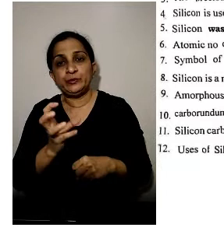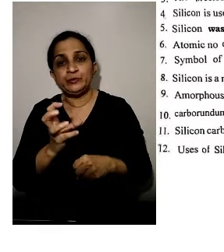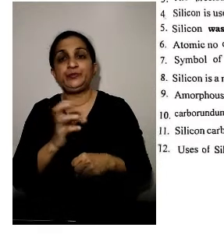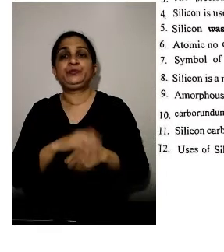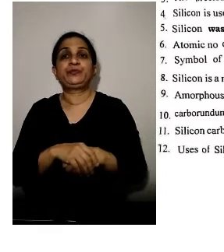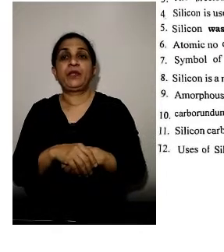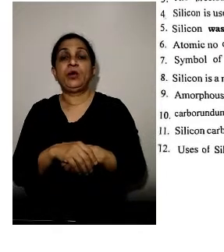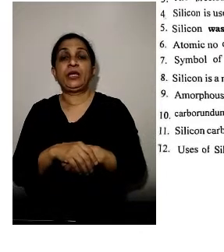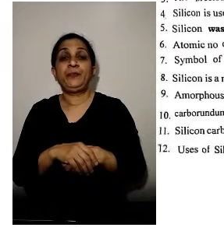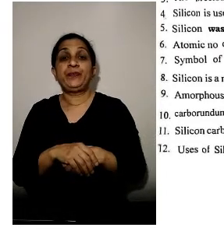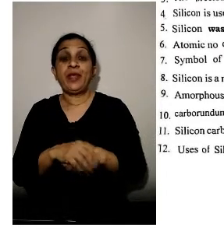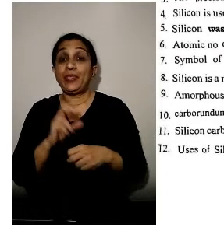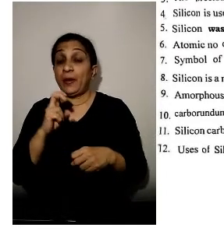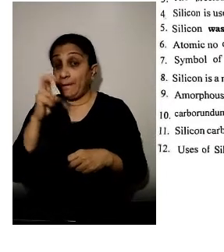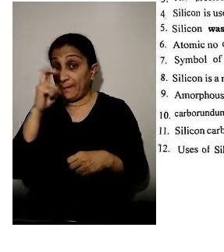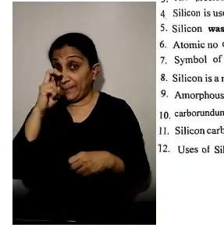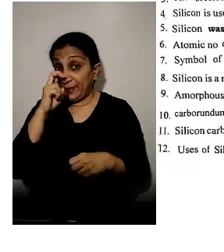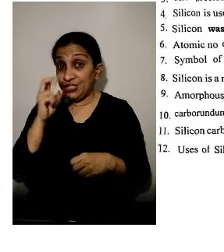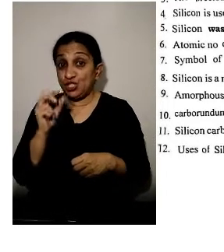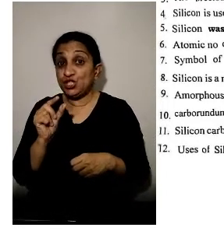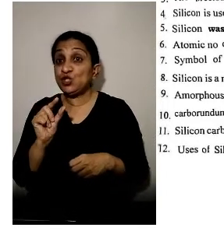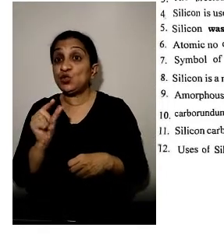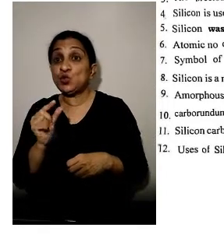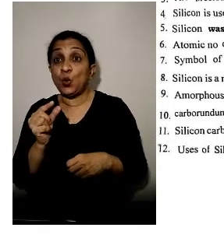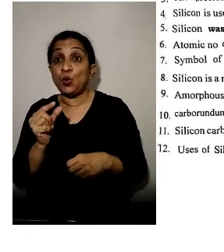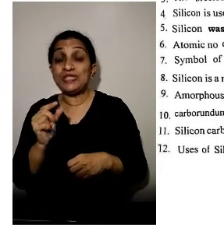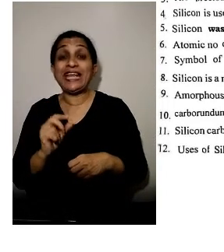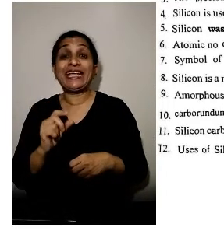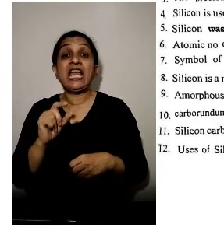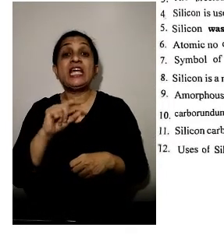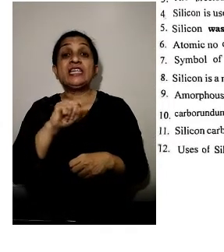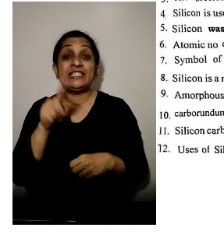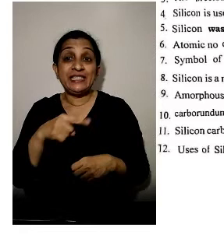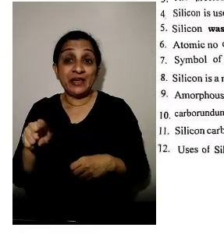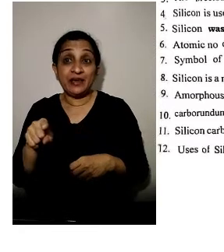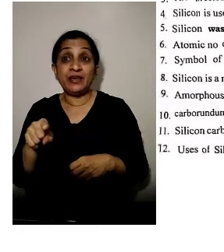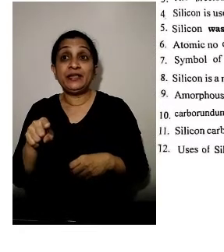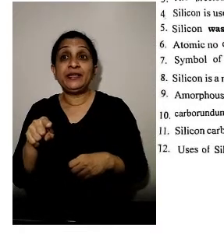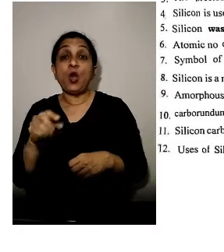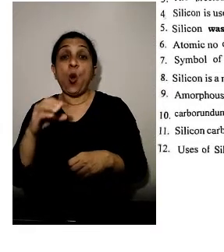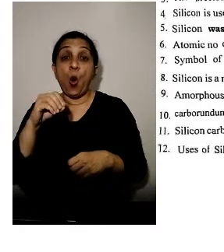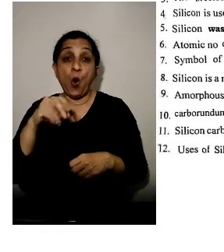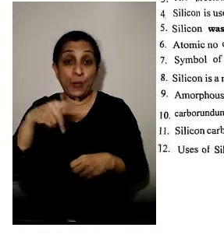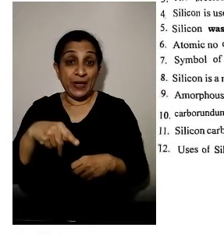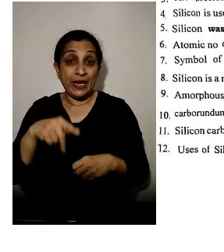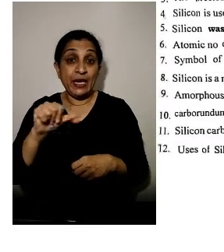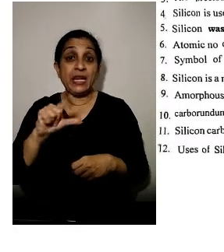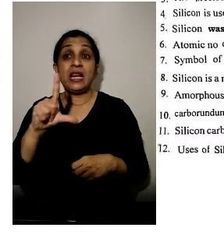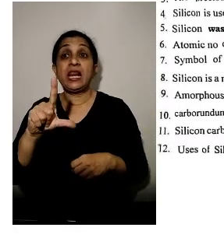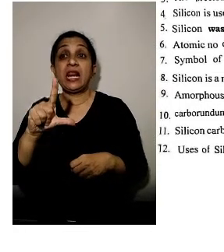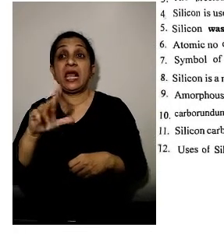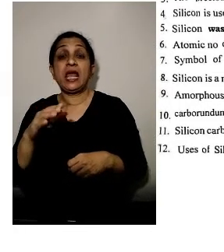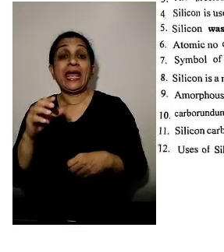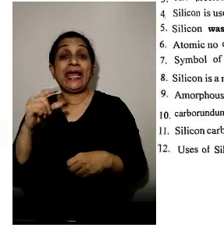okay the precious stones like zircon opal